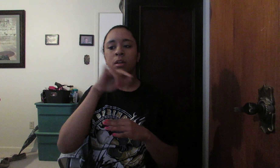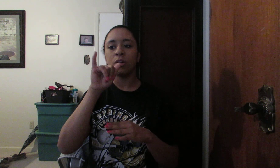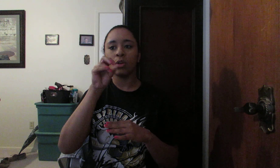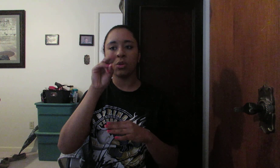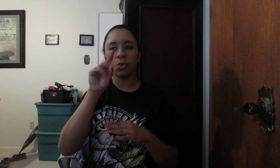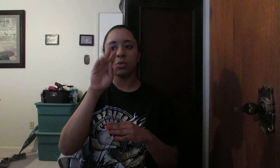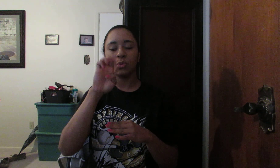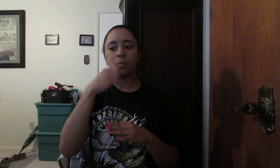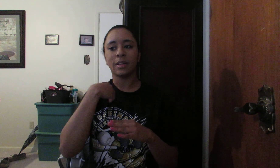state, and